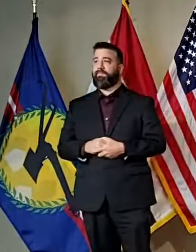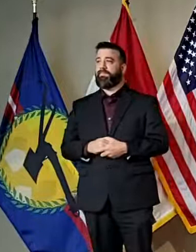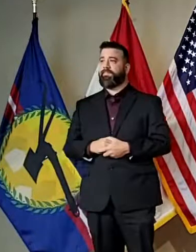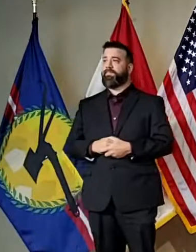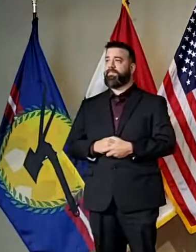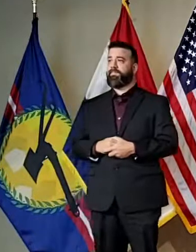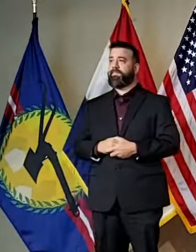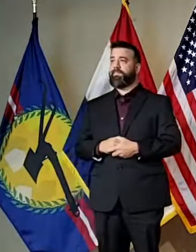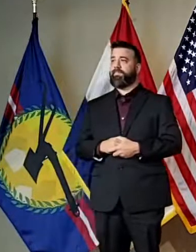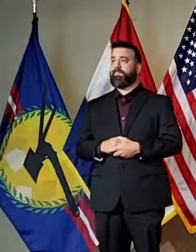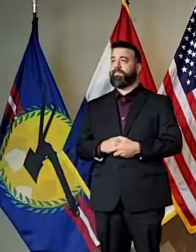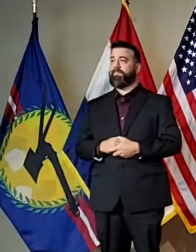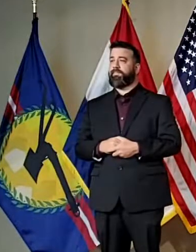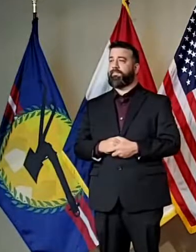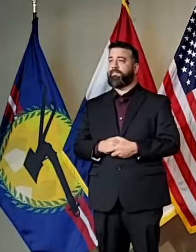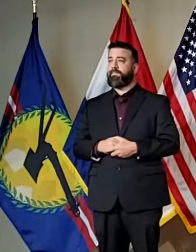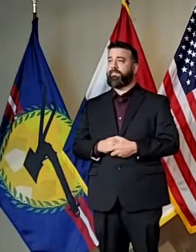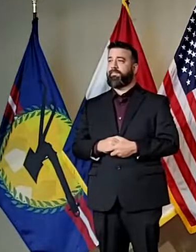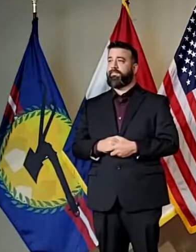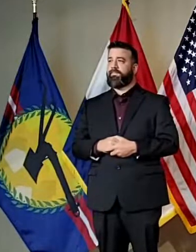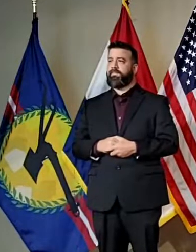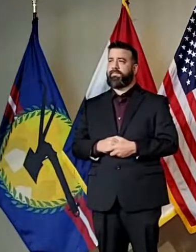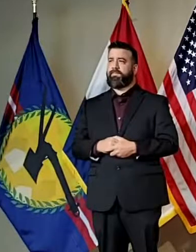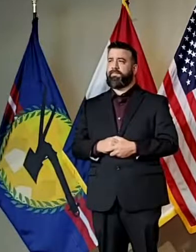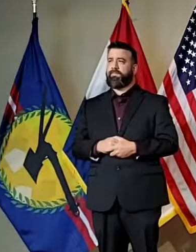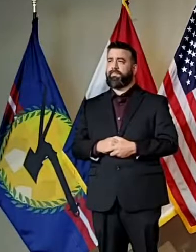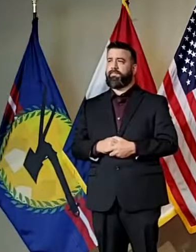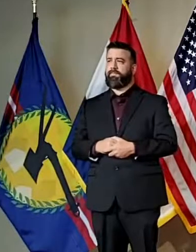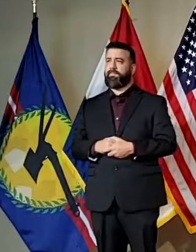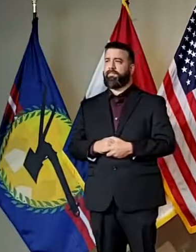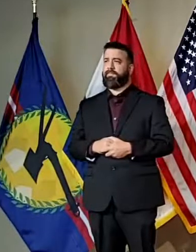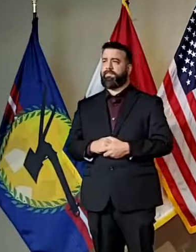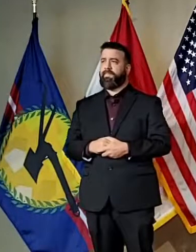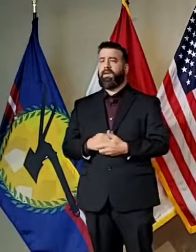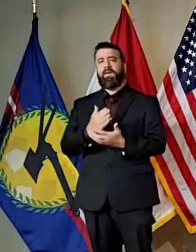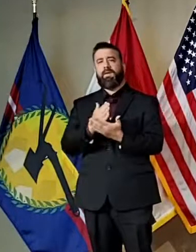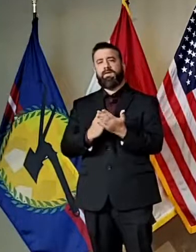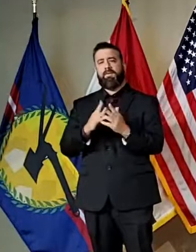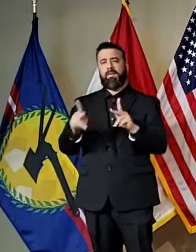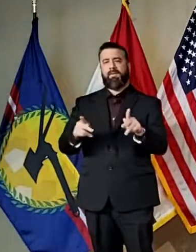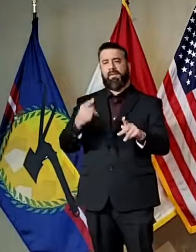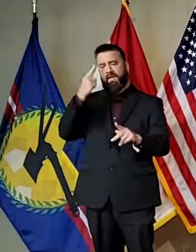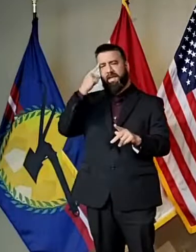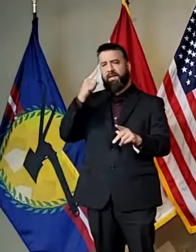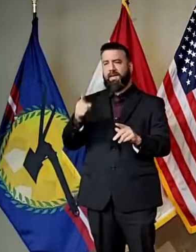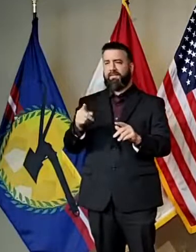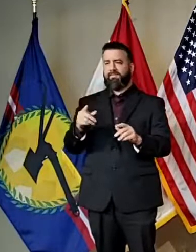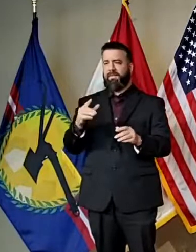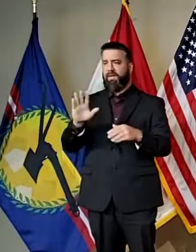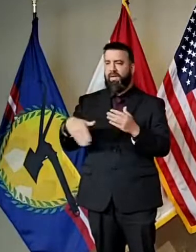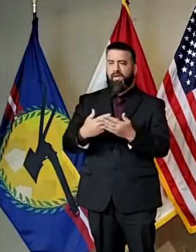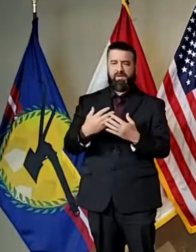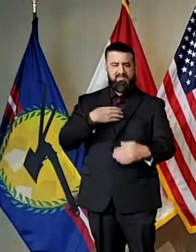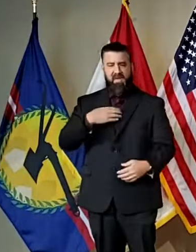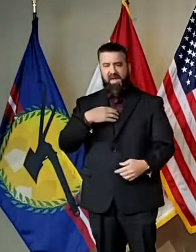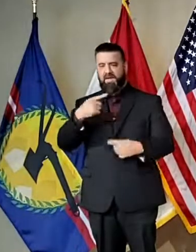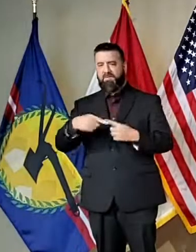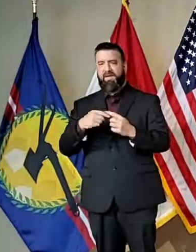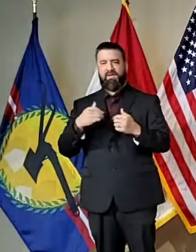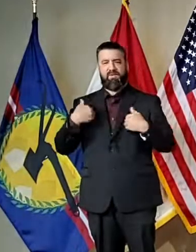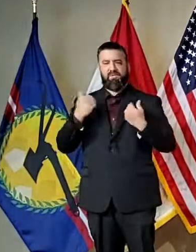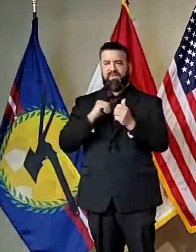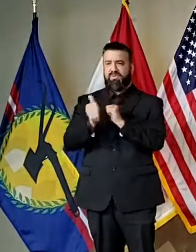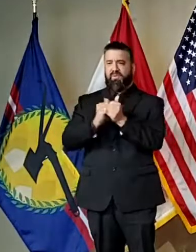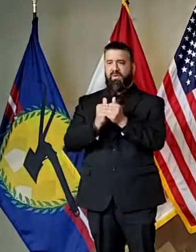that you could be, for lack of a better term, taking the pressure, whether it be from the protest, the lawsuit that was filed, the